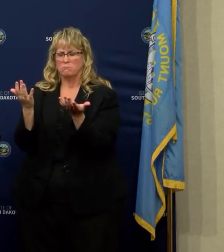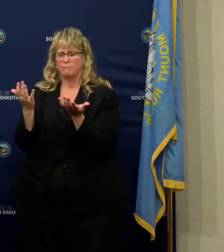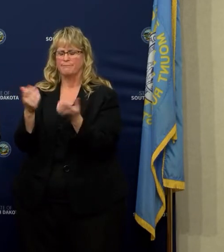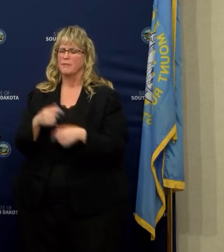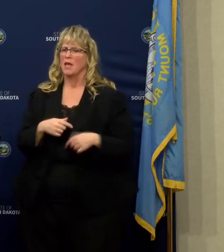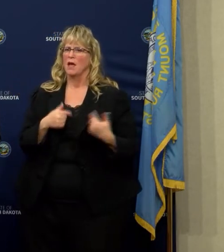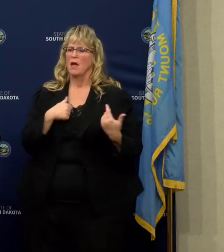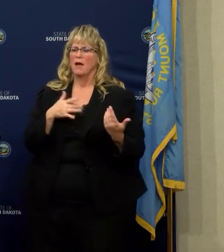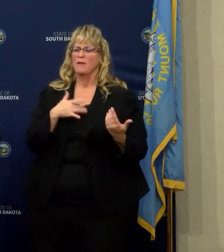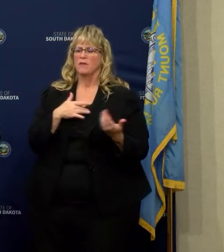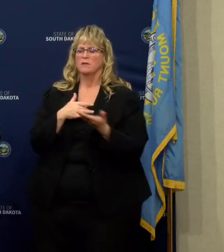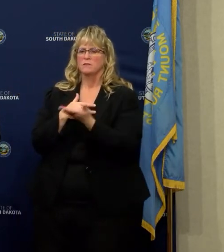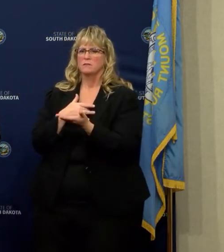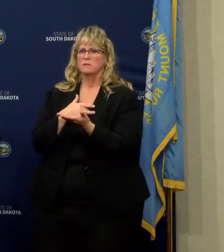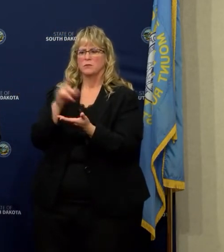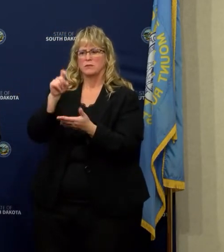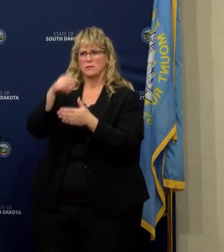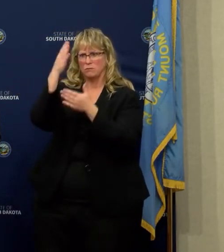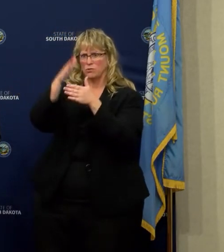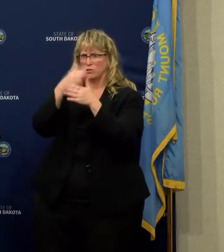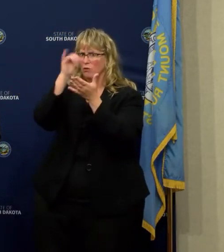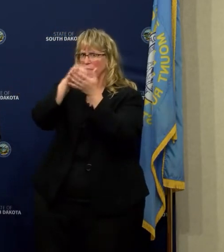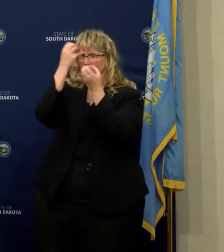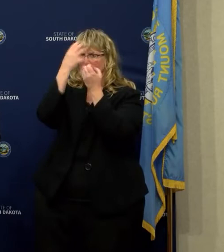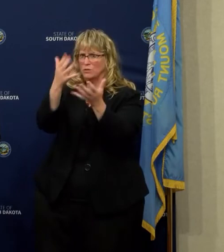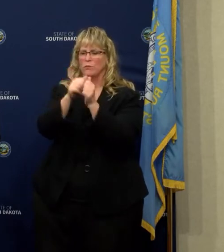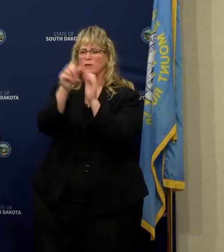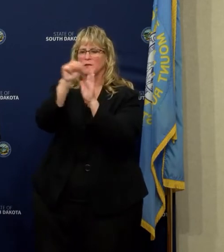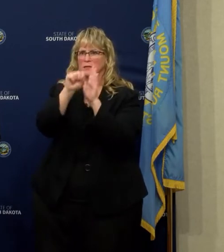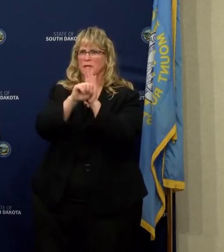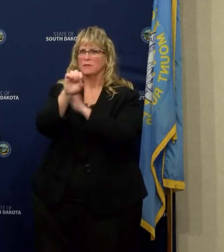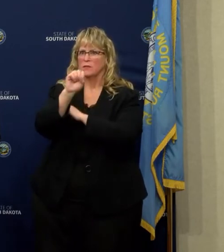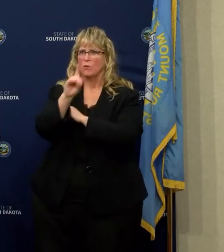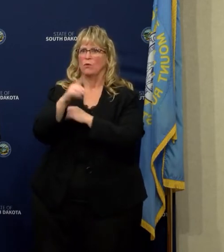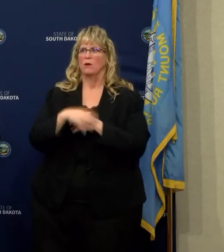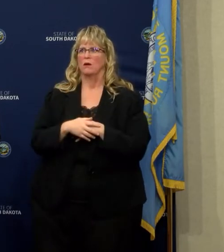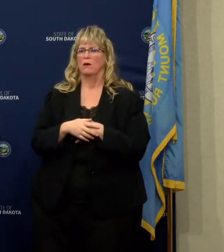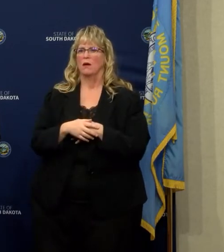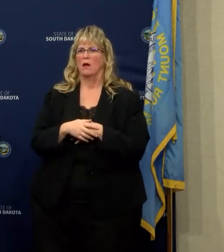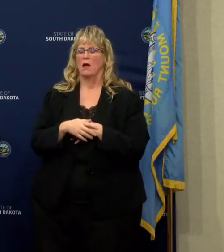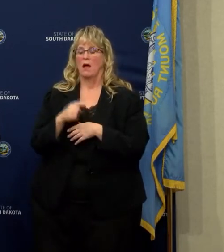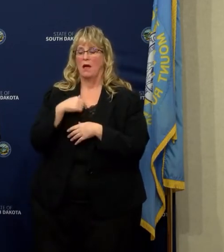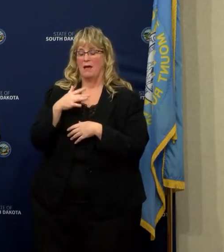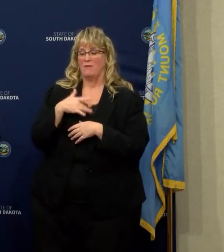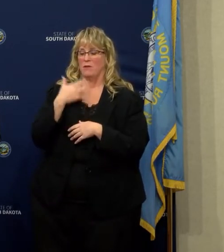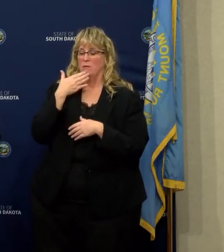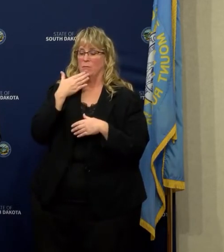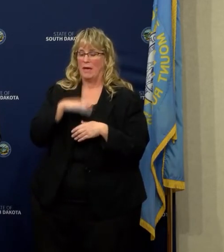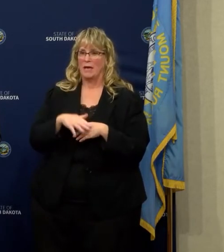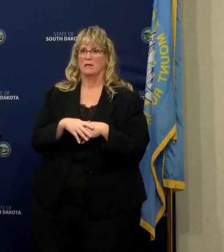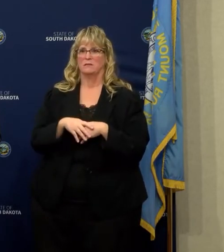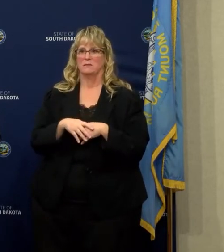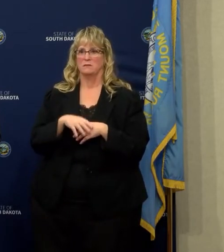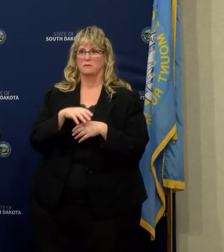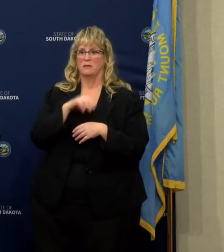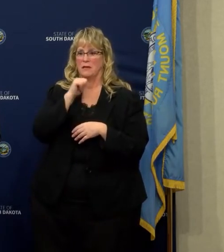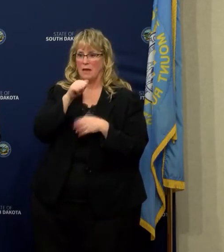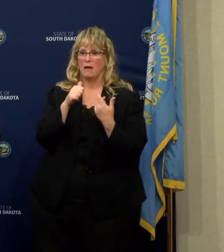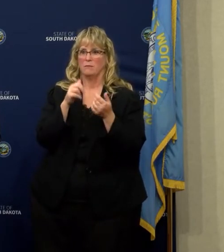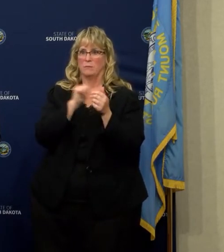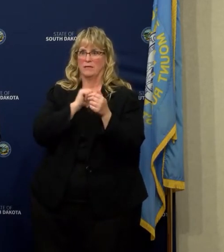was necessary to share that information with the state of South Dakota, as I am disheartened, not just as an